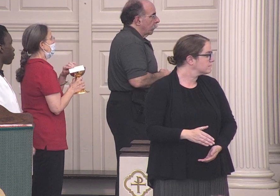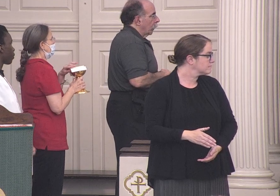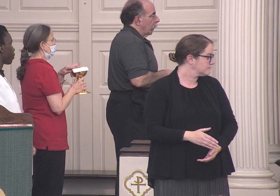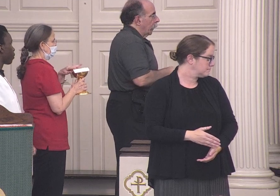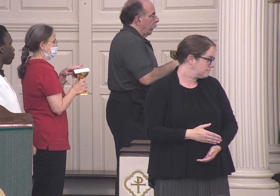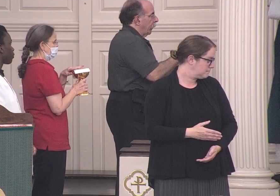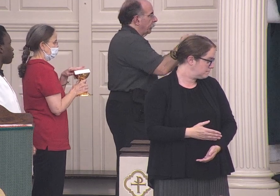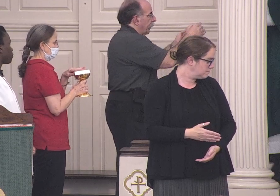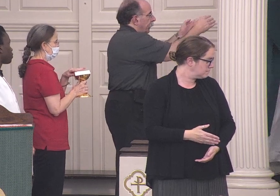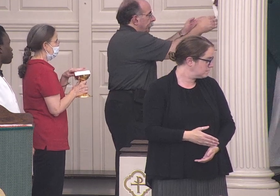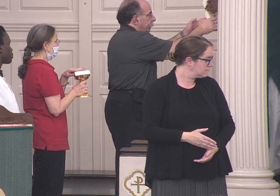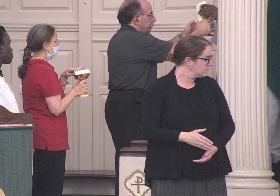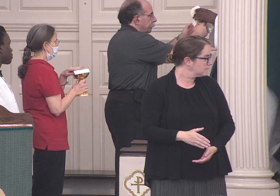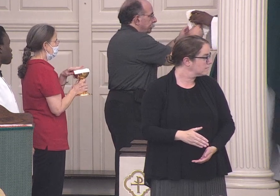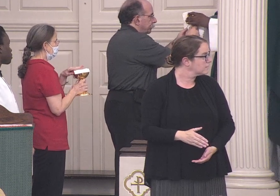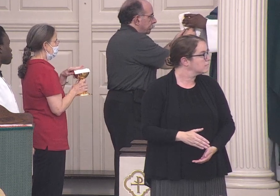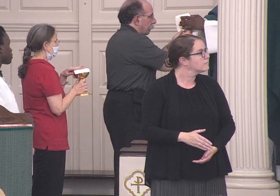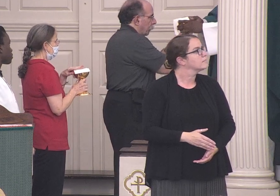Blood of Christ.